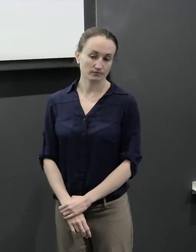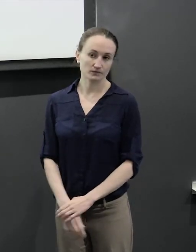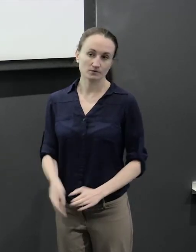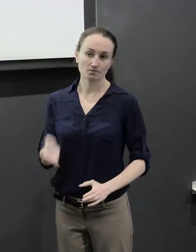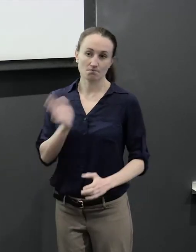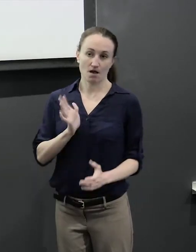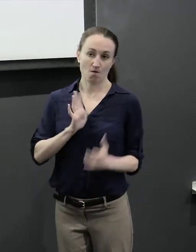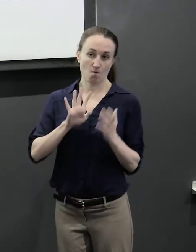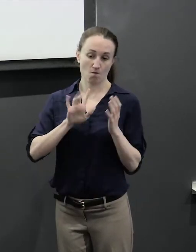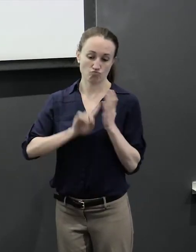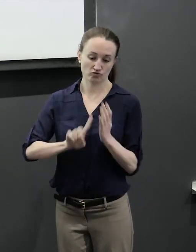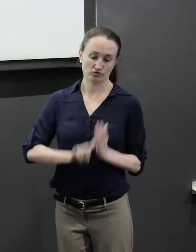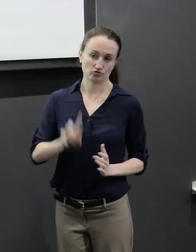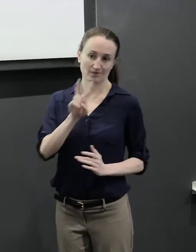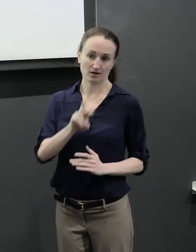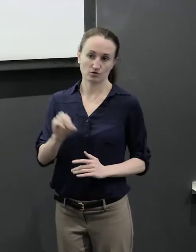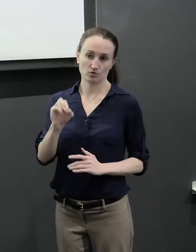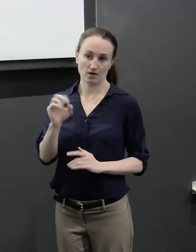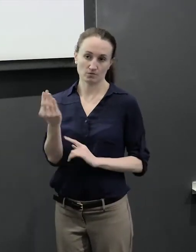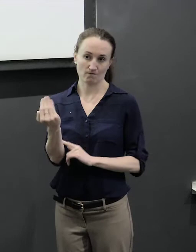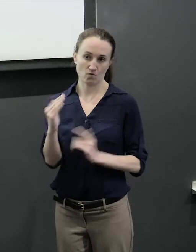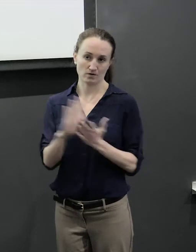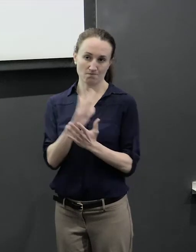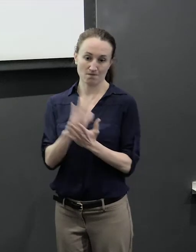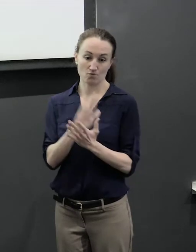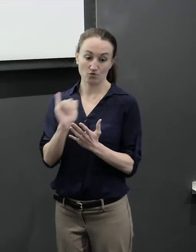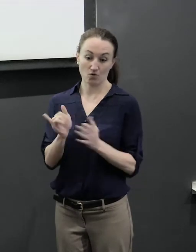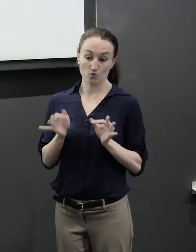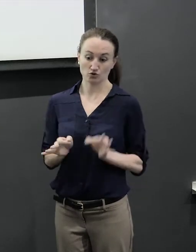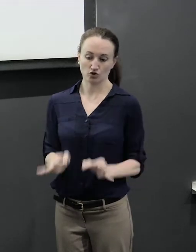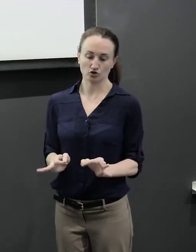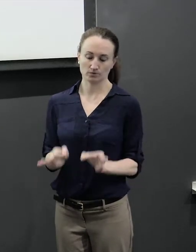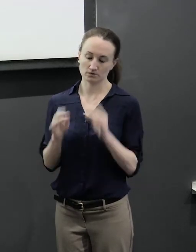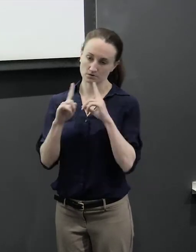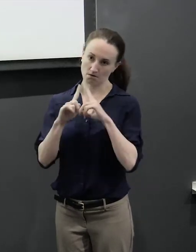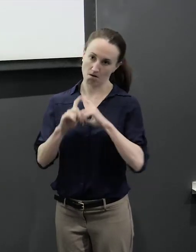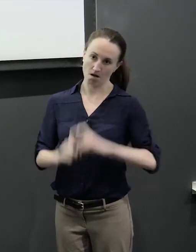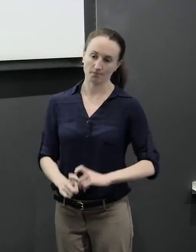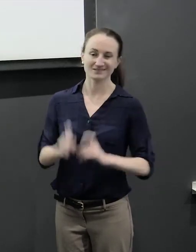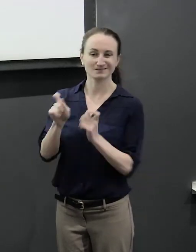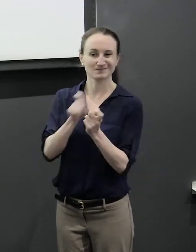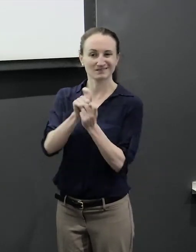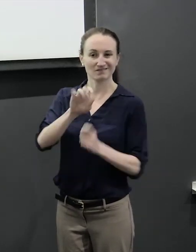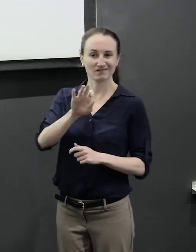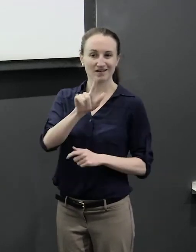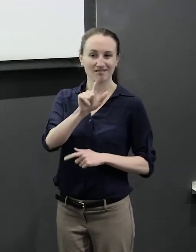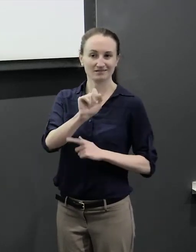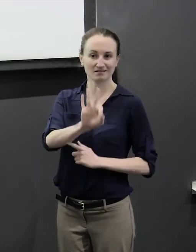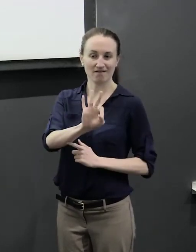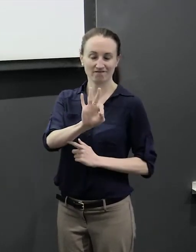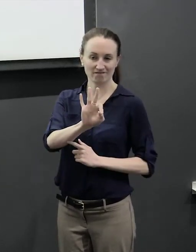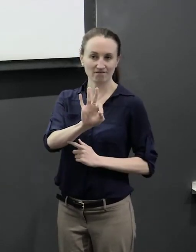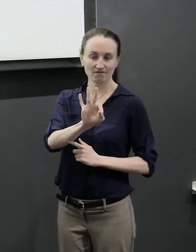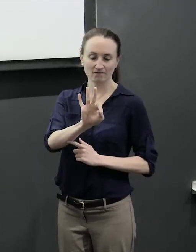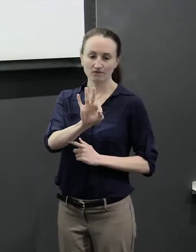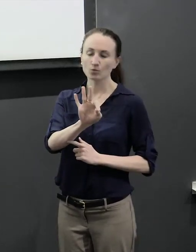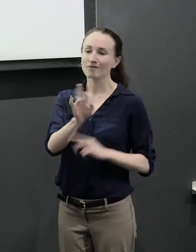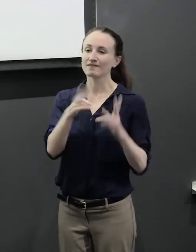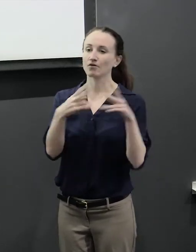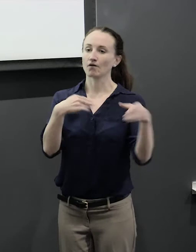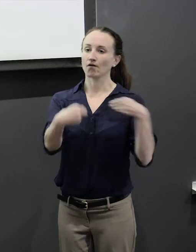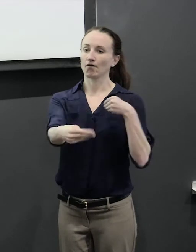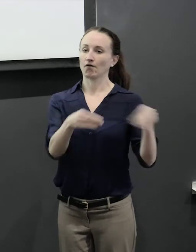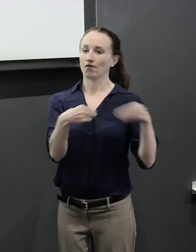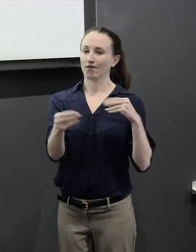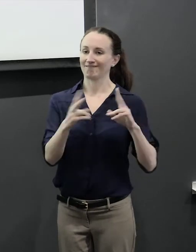2014 paper, the judgments were very complicated. And in particular, in French Sign Language, it was just very, very liberal.